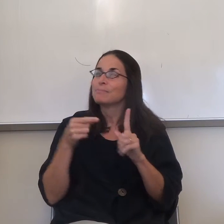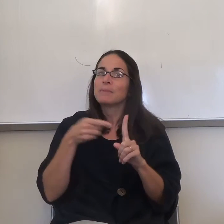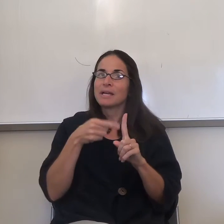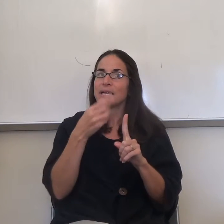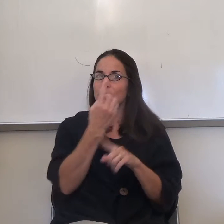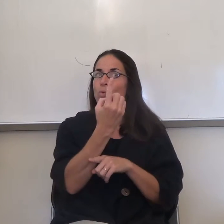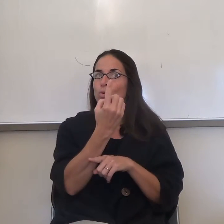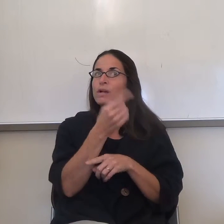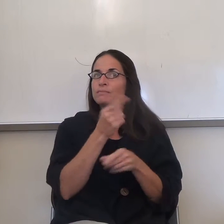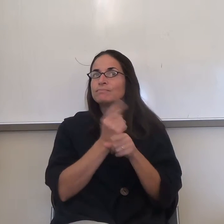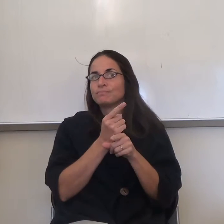correct, because